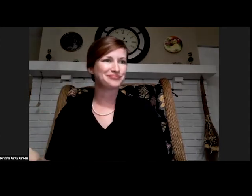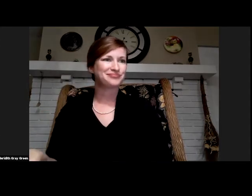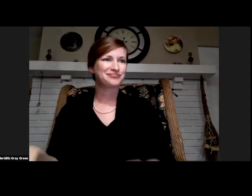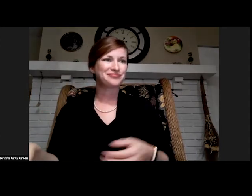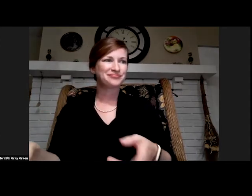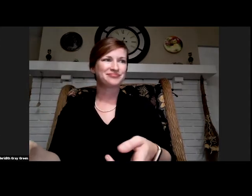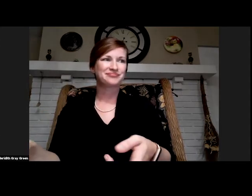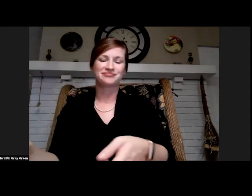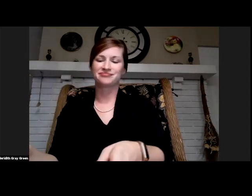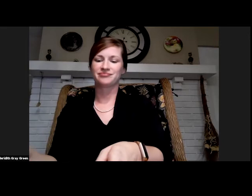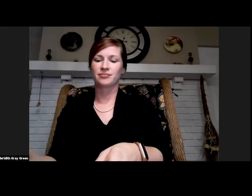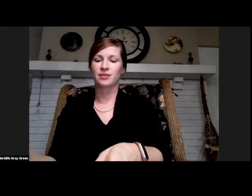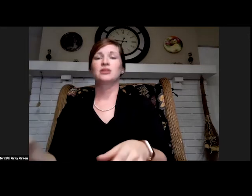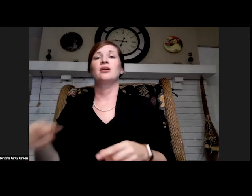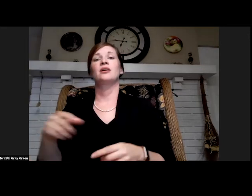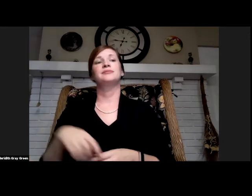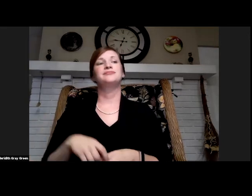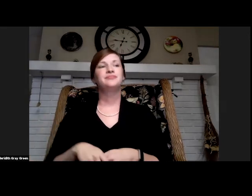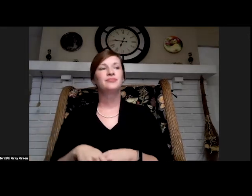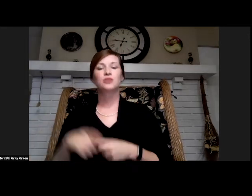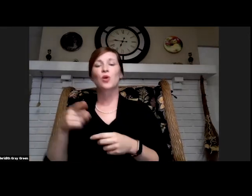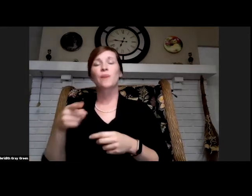for a profoundly deaf person.